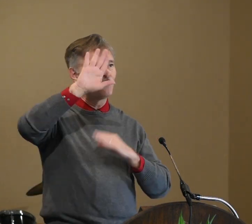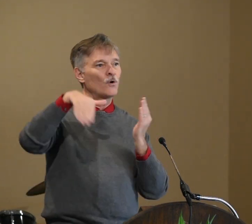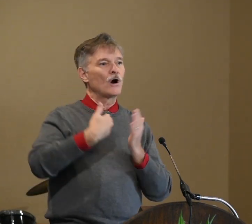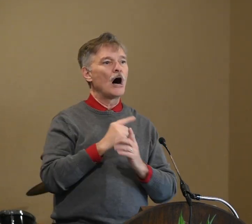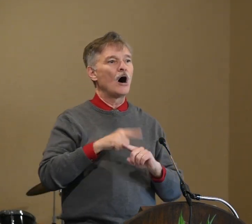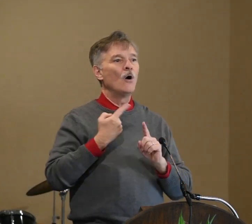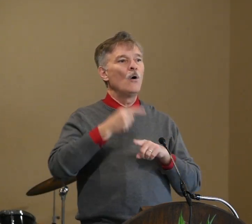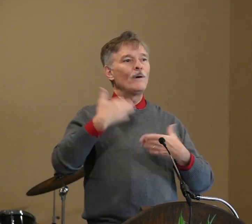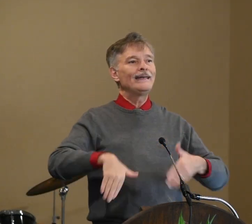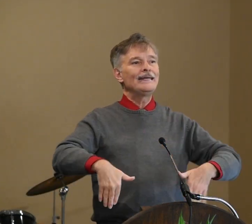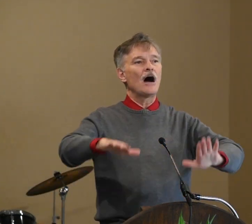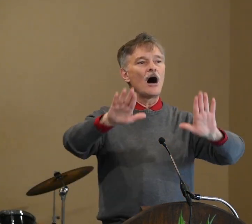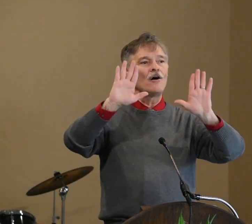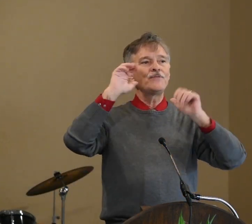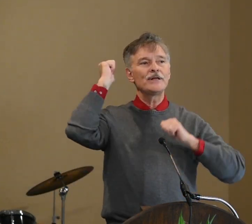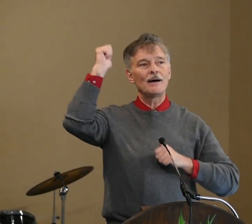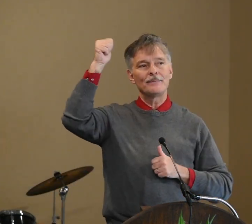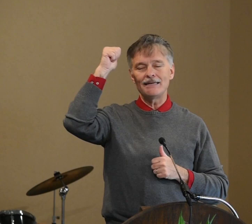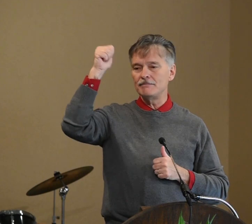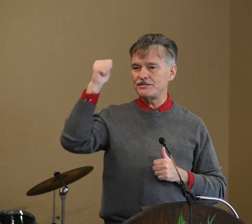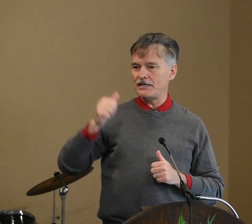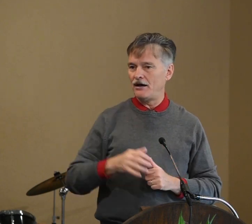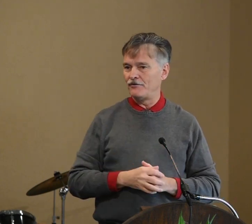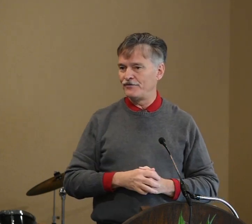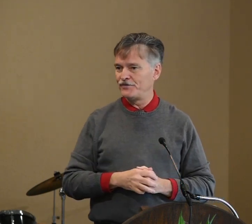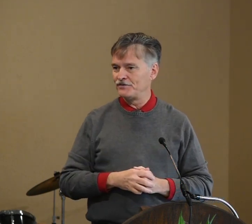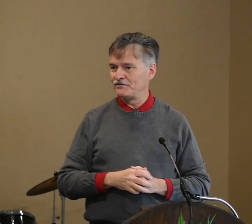for all when he offered up himself.